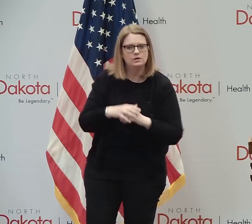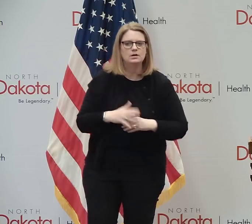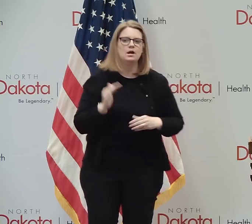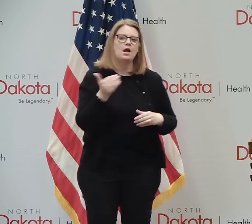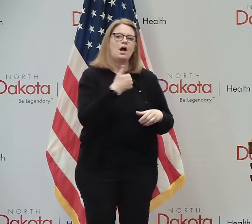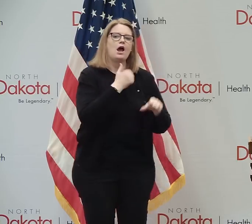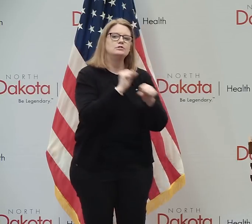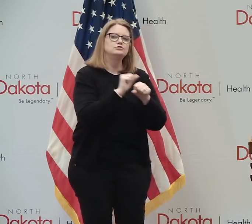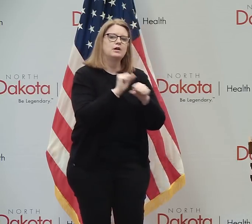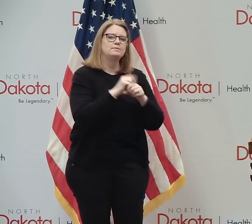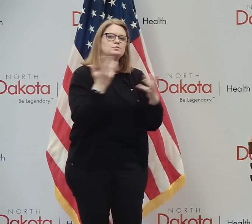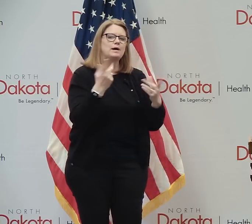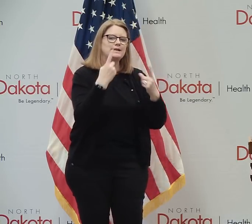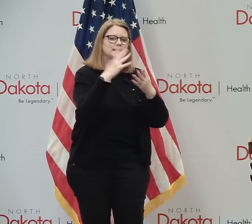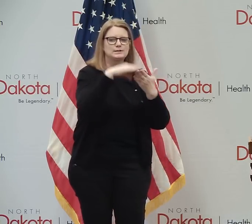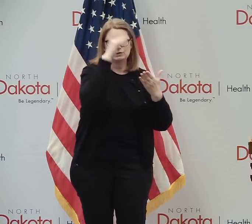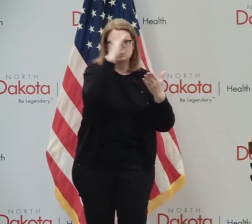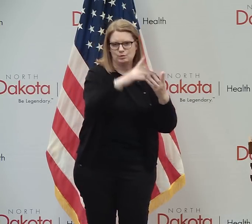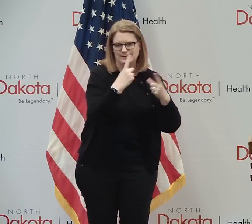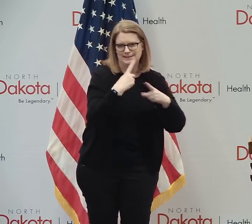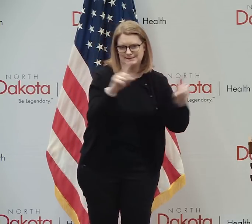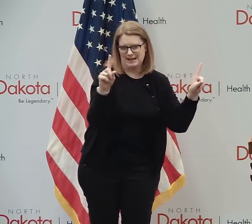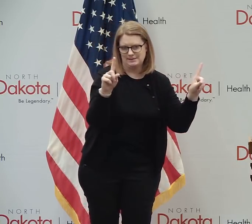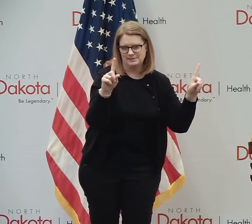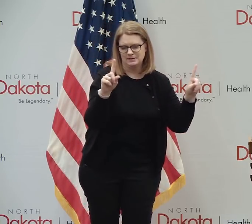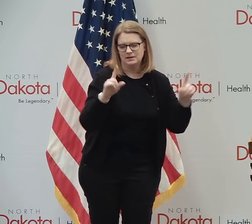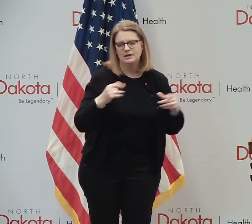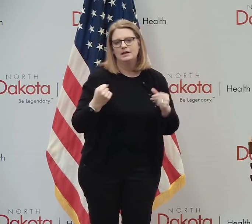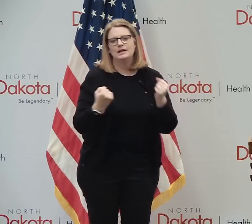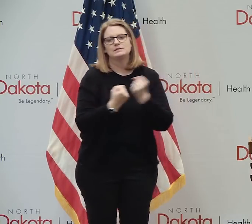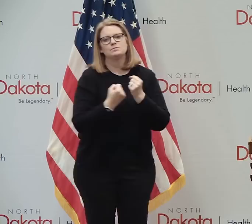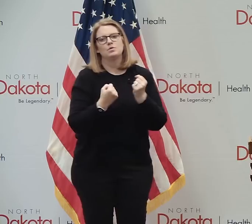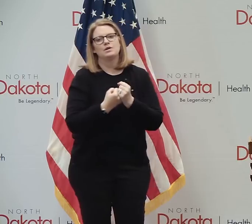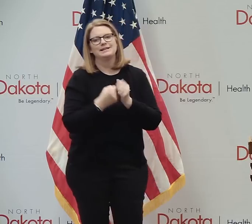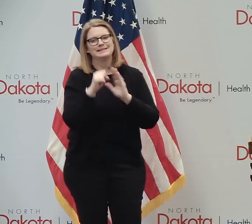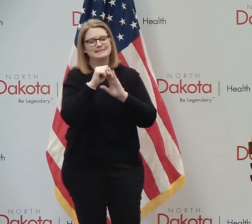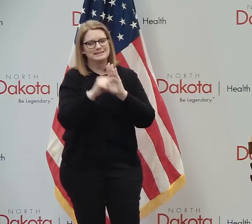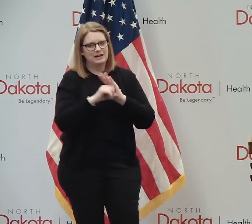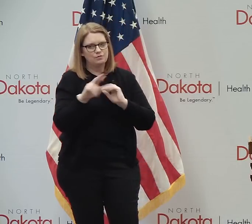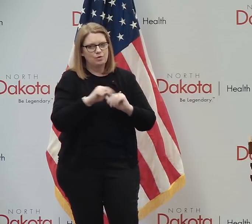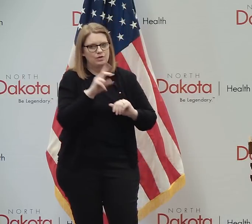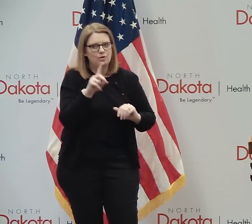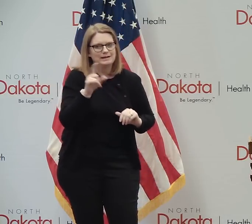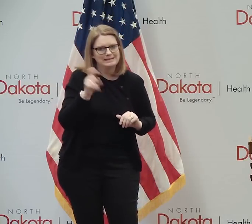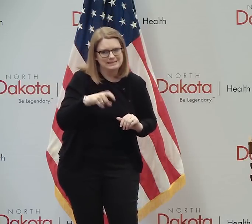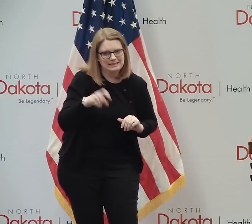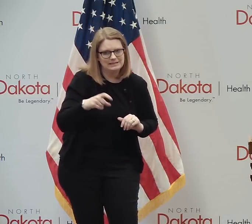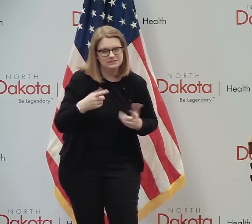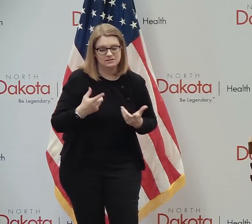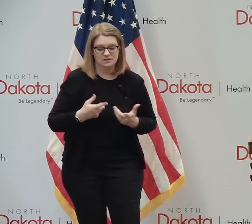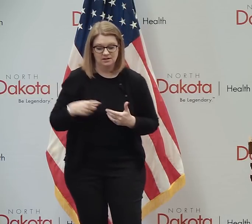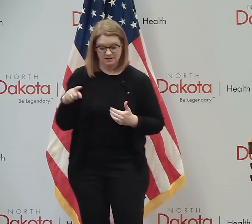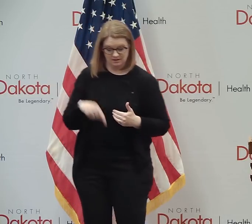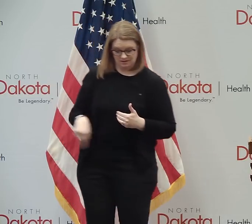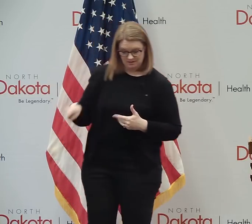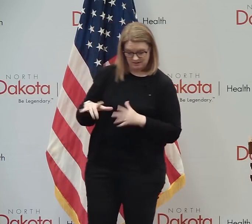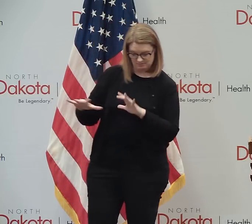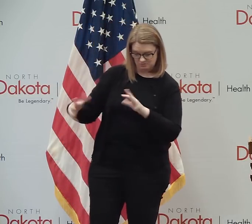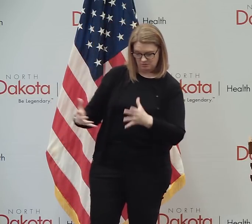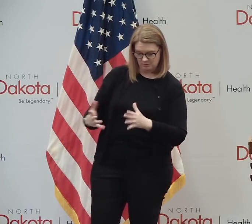student success and supporting the needs of the state of North Dakota by developing the next generation of